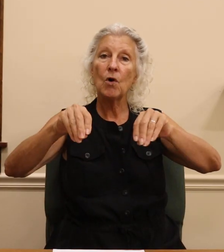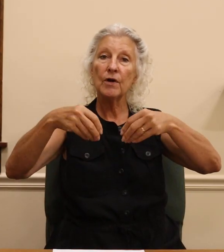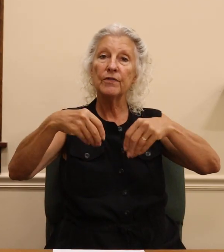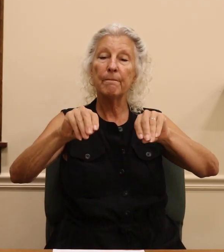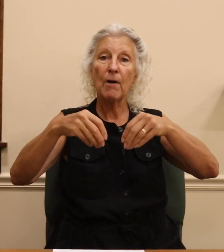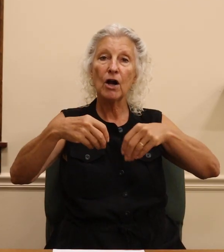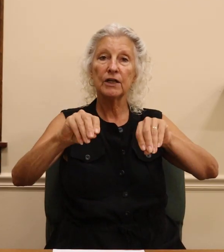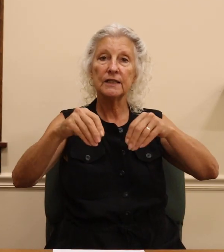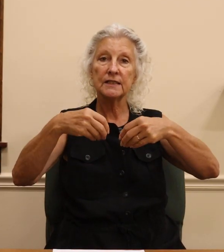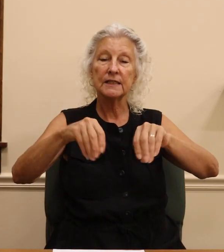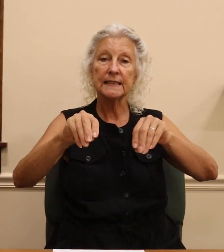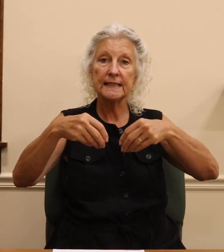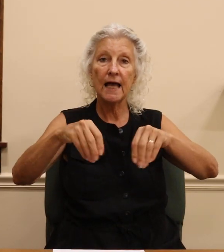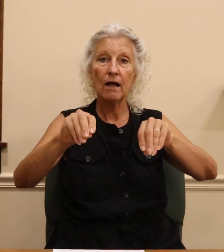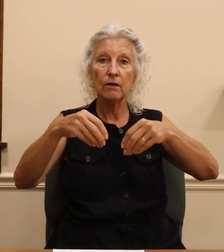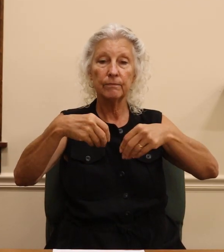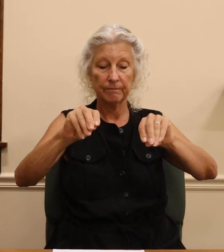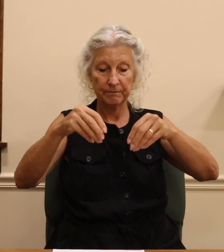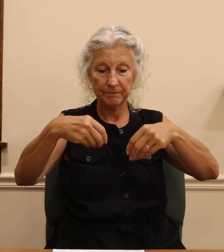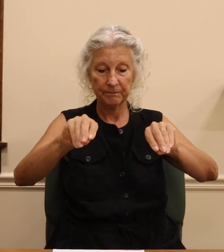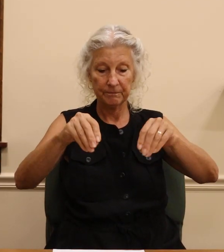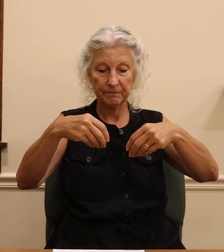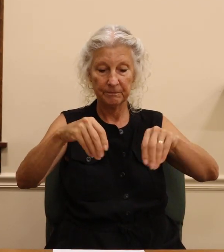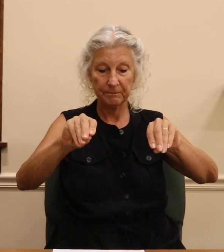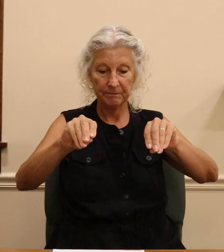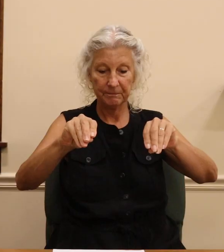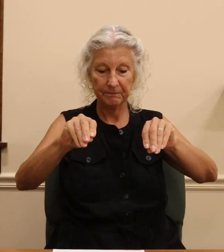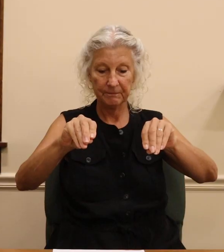Store, the market, to sell.